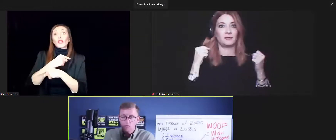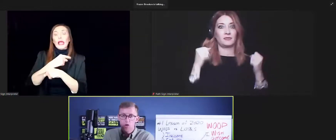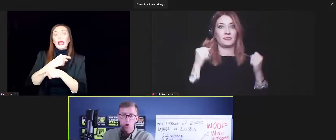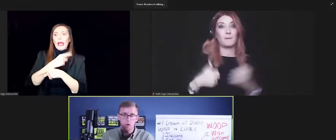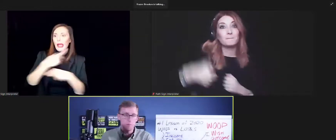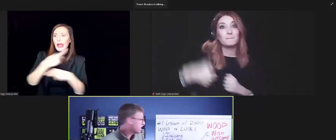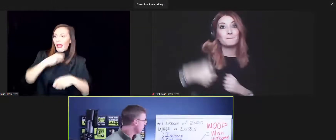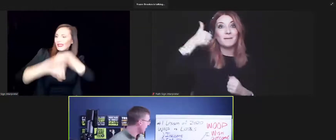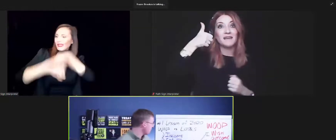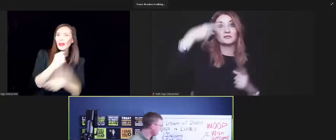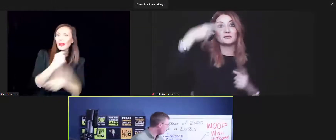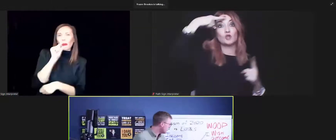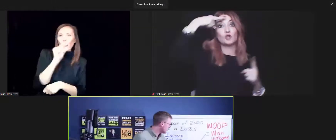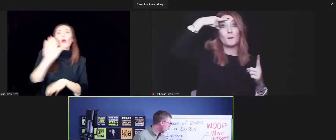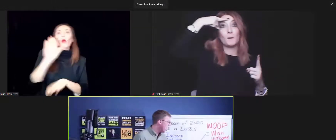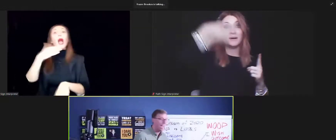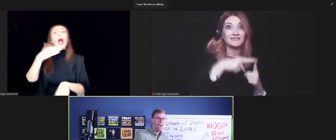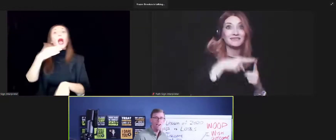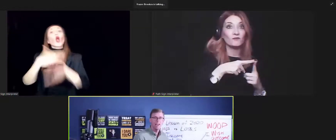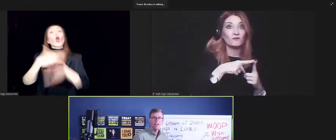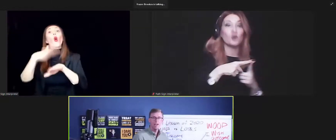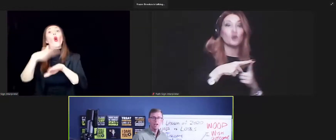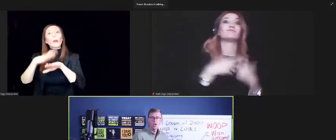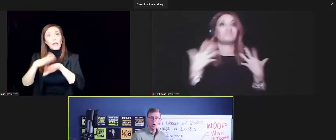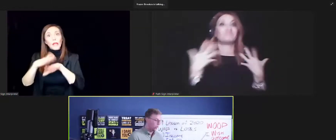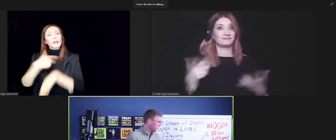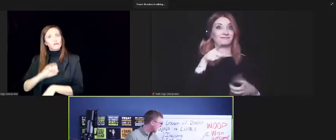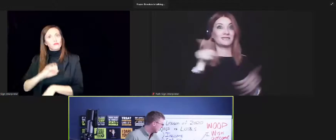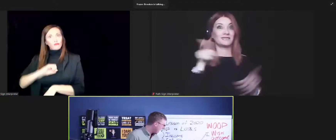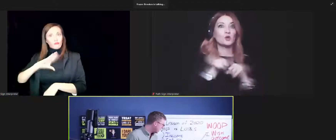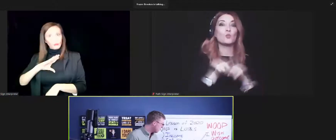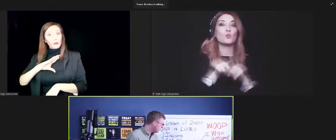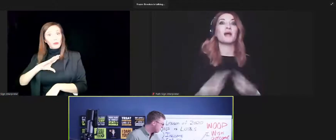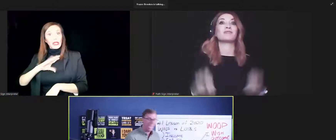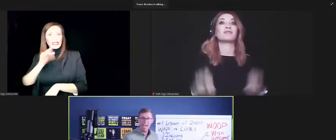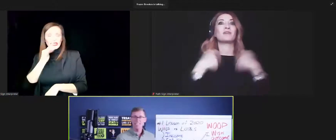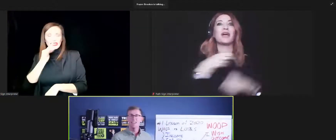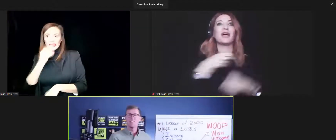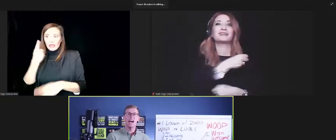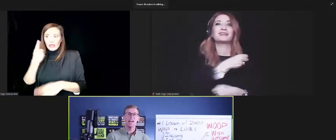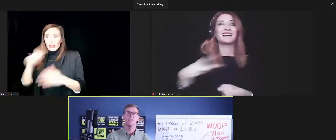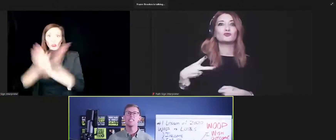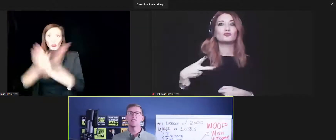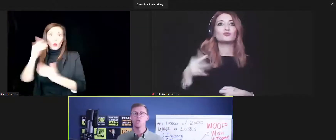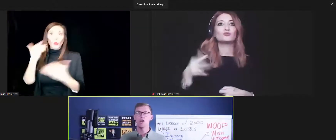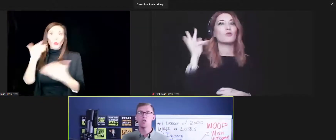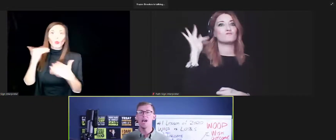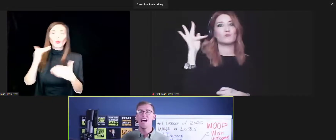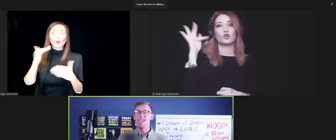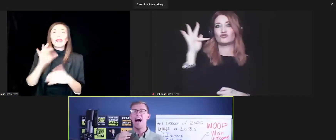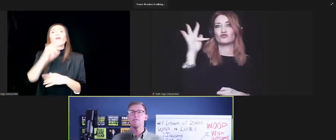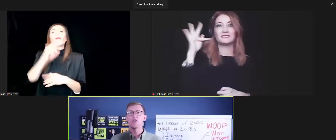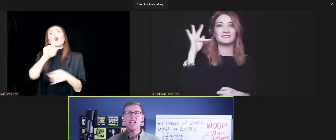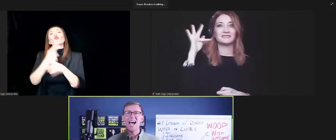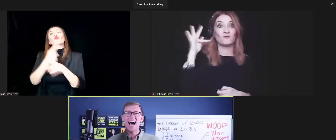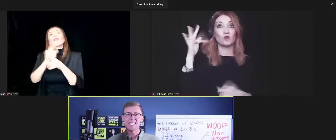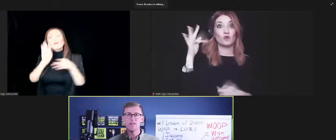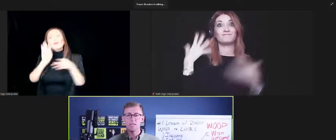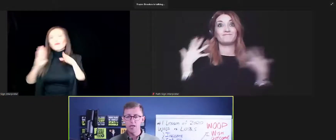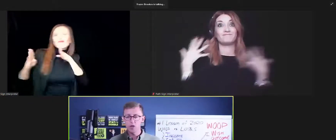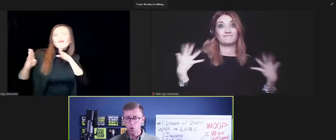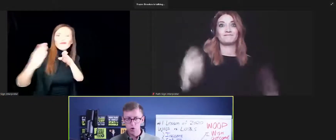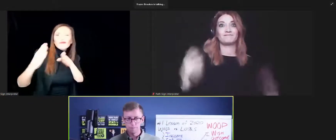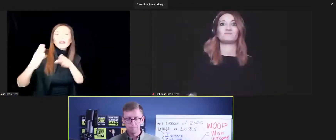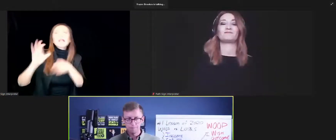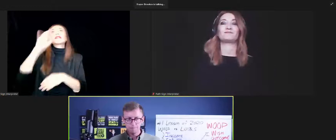is results-based, if you keep focusing on here, you will neglect and forget the activity and the skills. You have to set